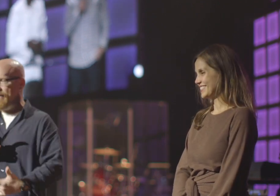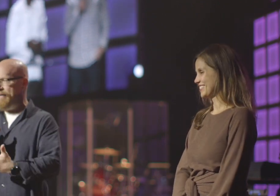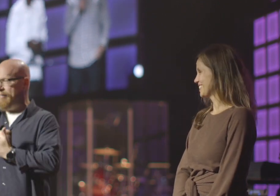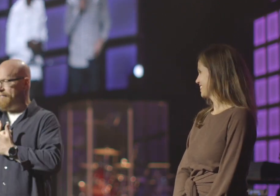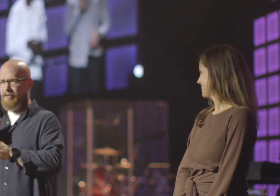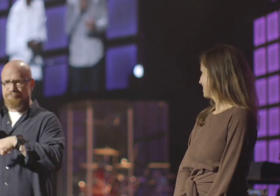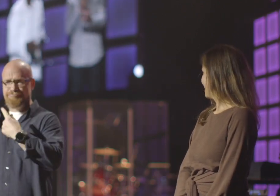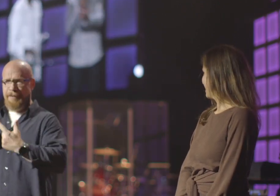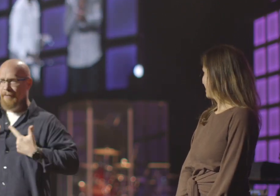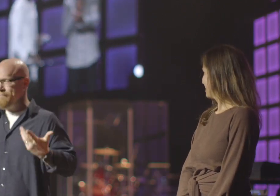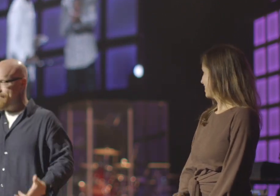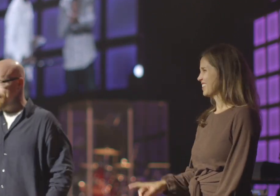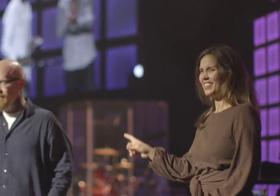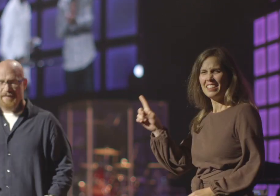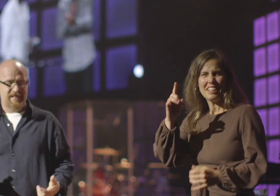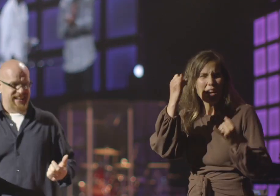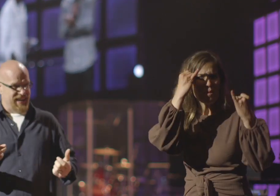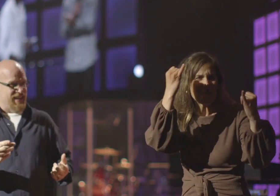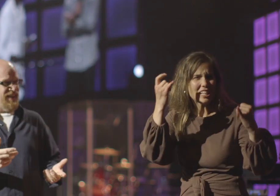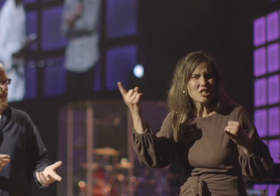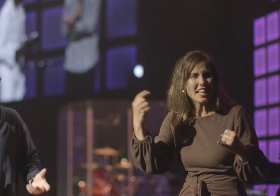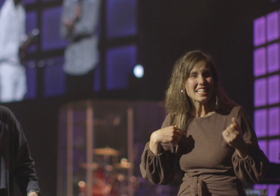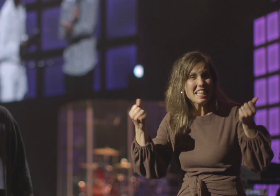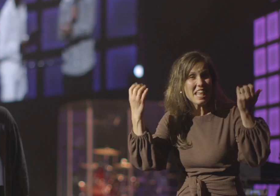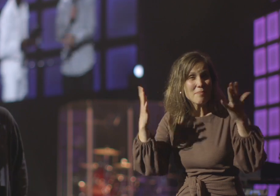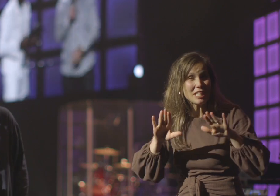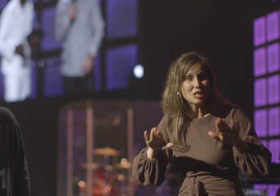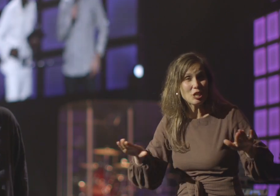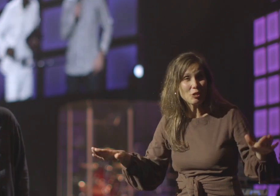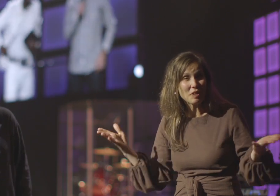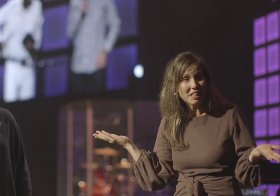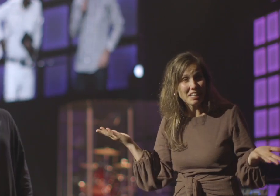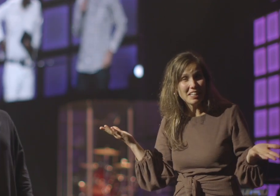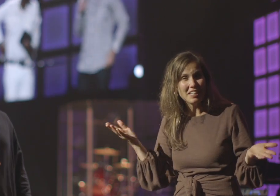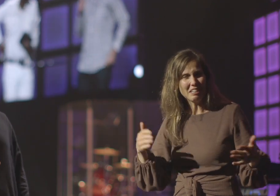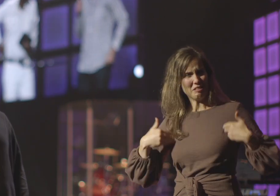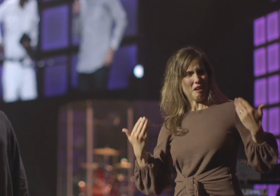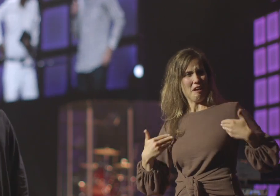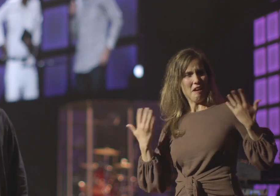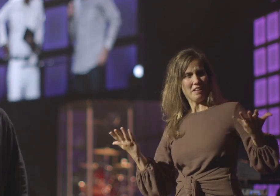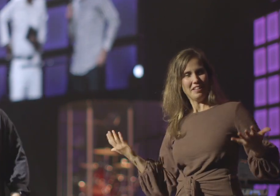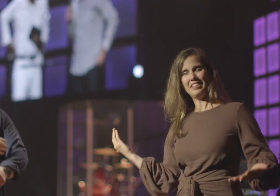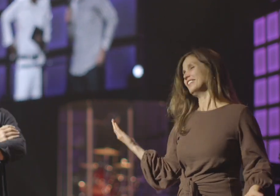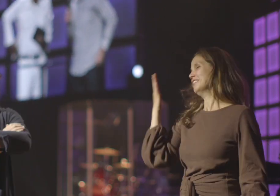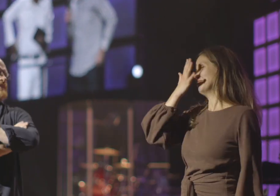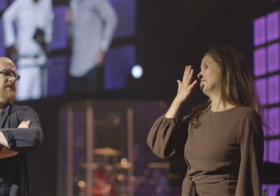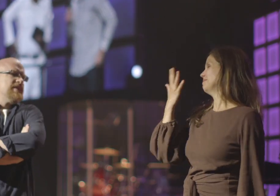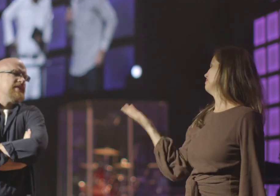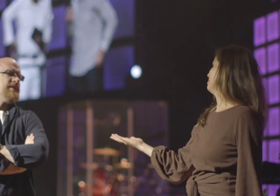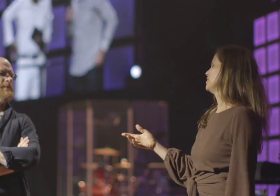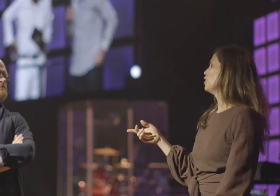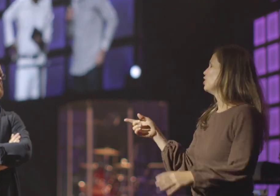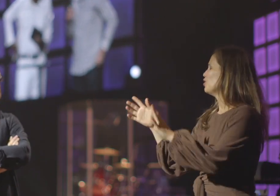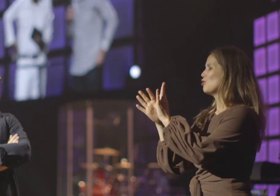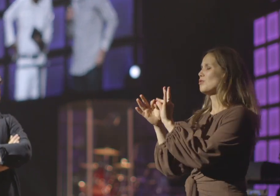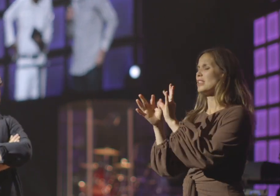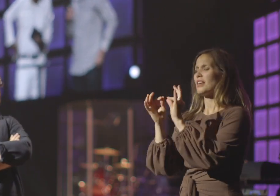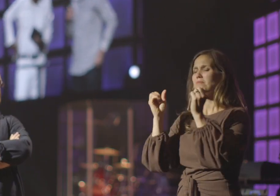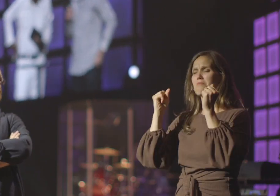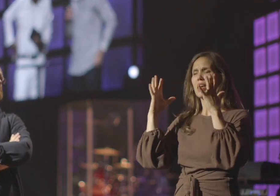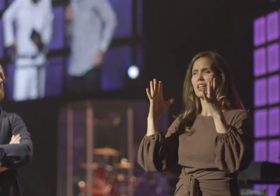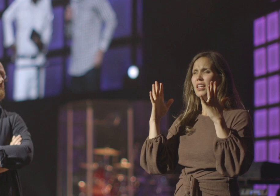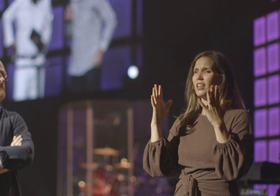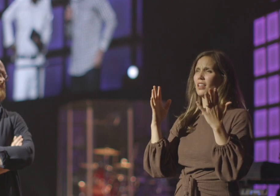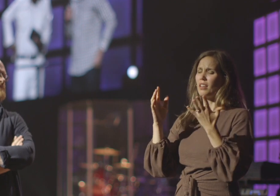Amen. Thank you very much. Can you believe this guy has that many kids? You said so many amazing things that challenged